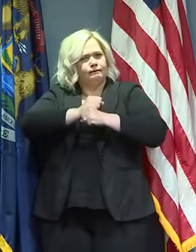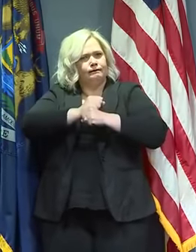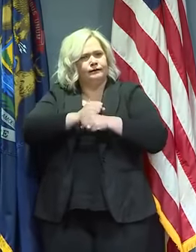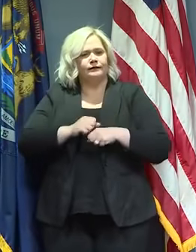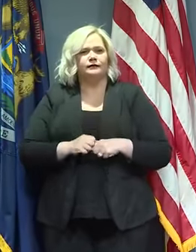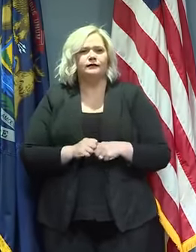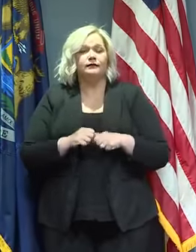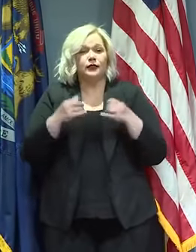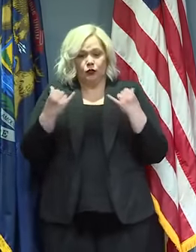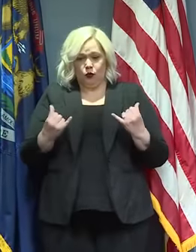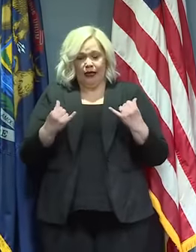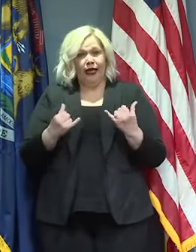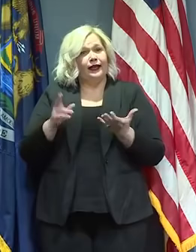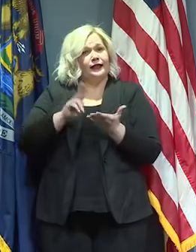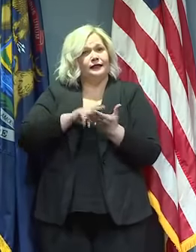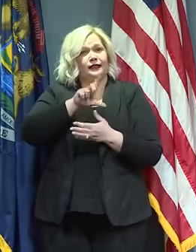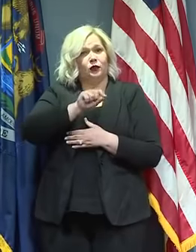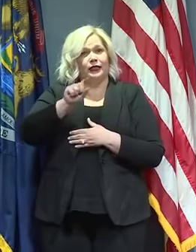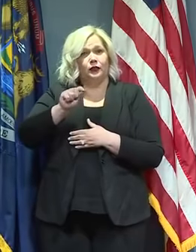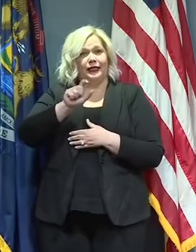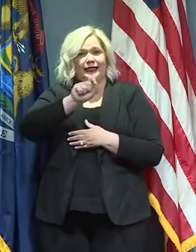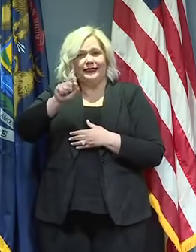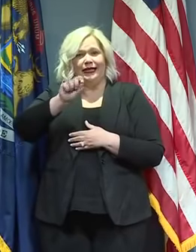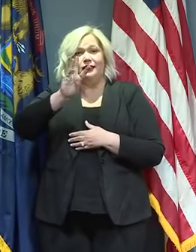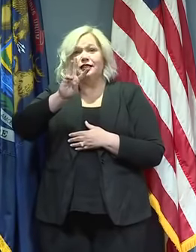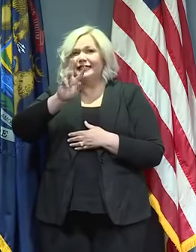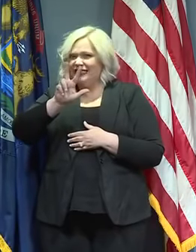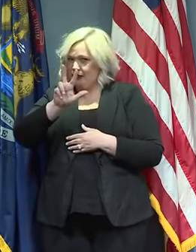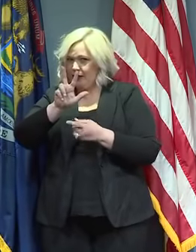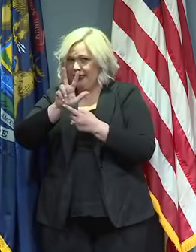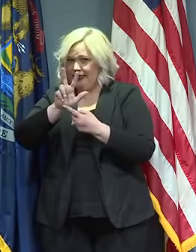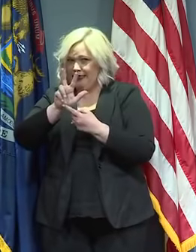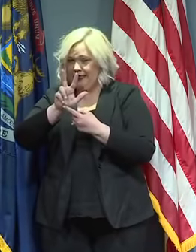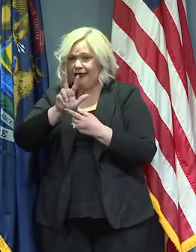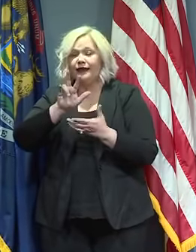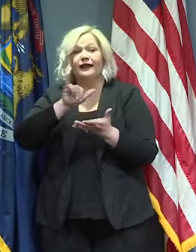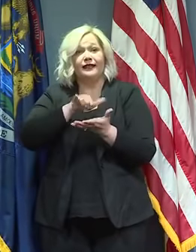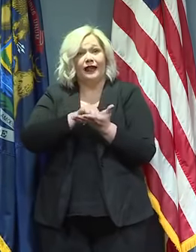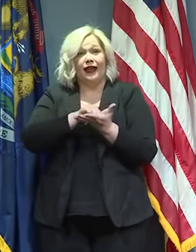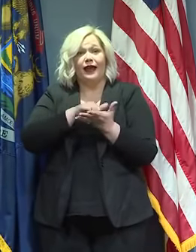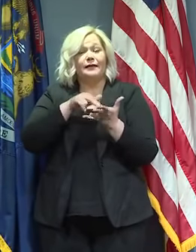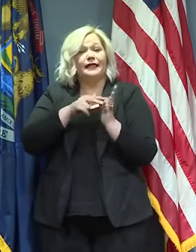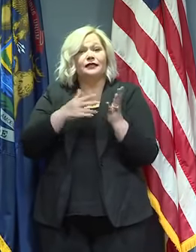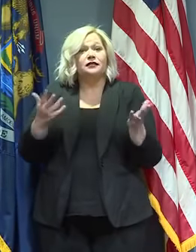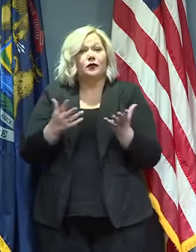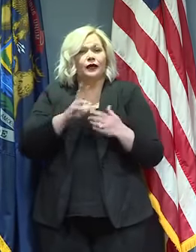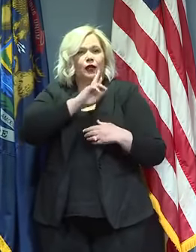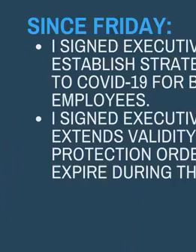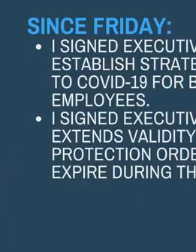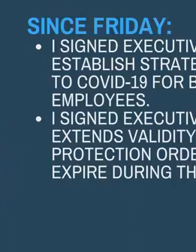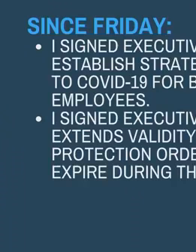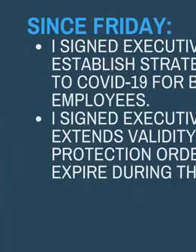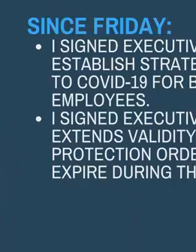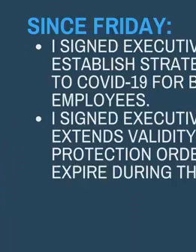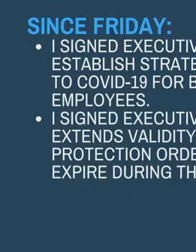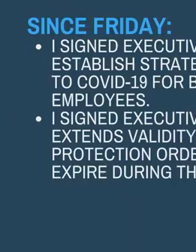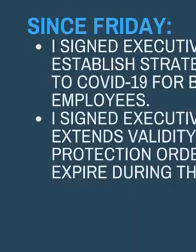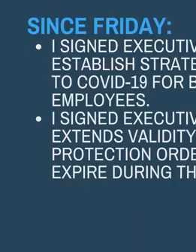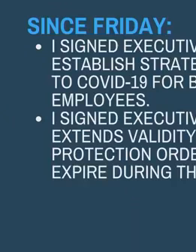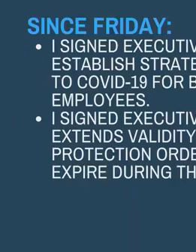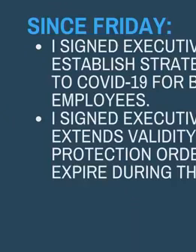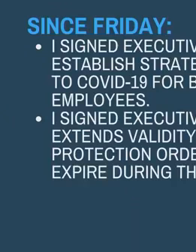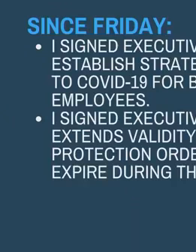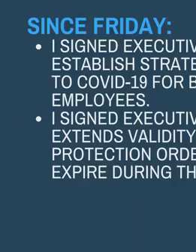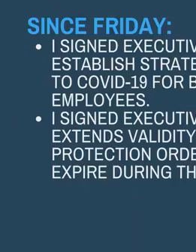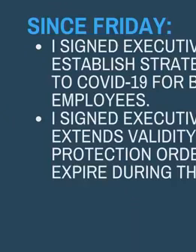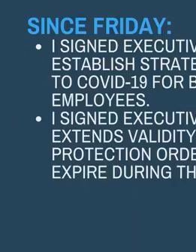Order 2020-63. That extends the validity of existing personal protection orders that would otherwise